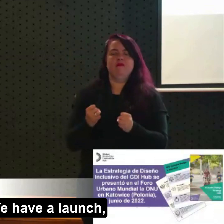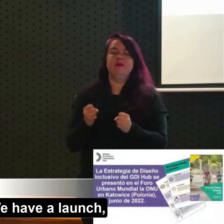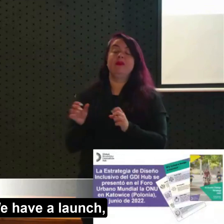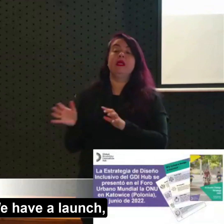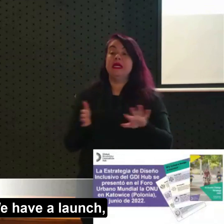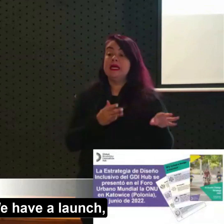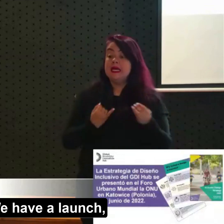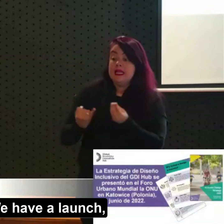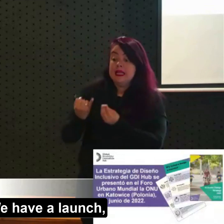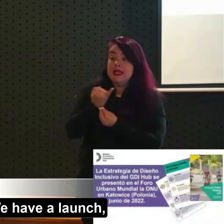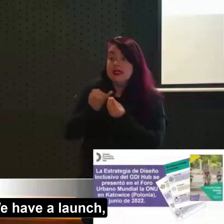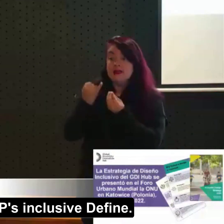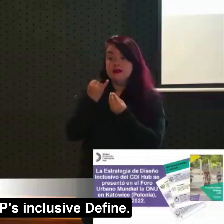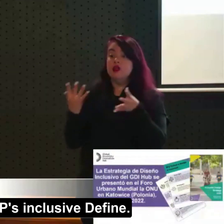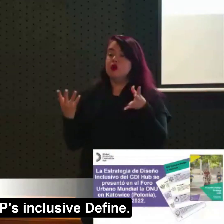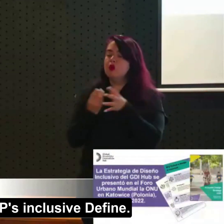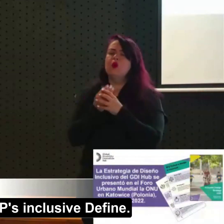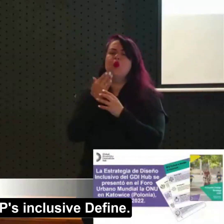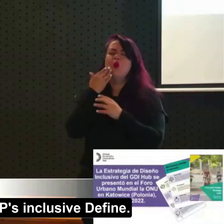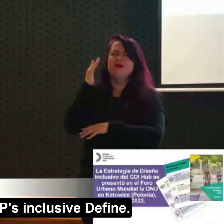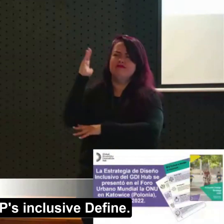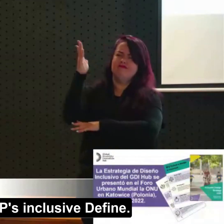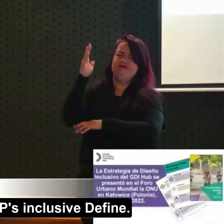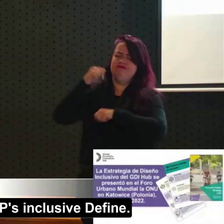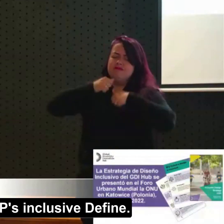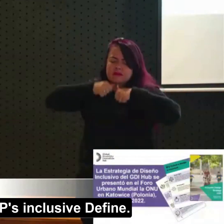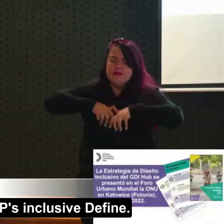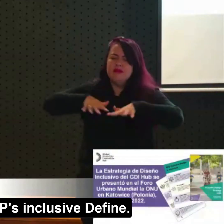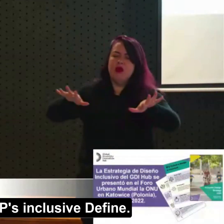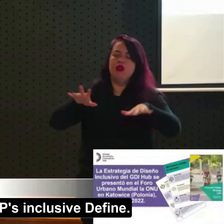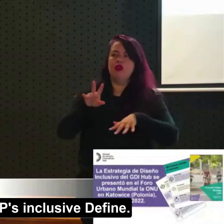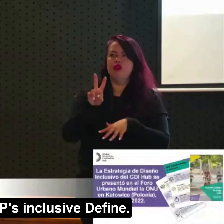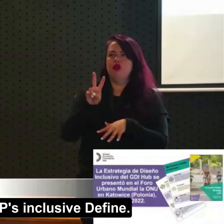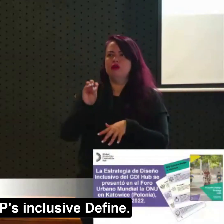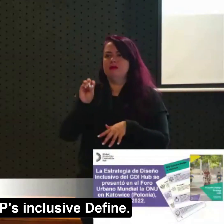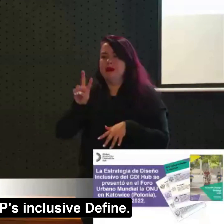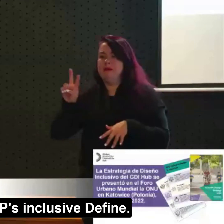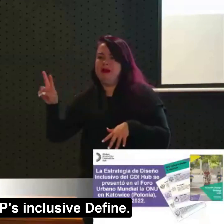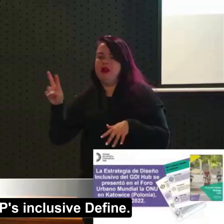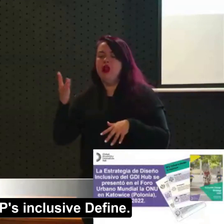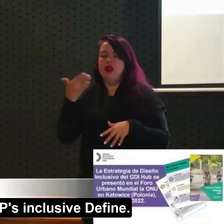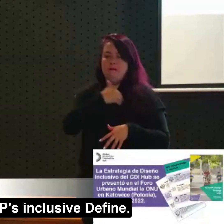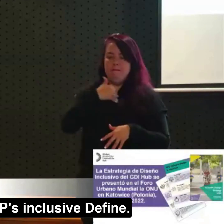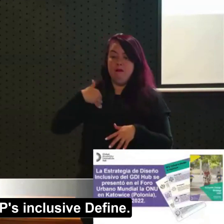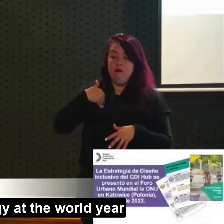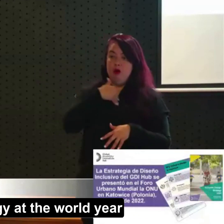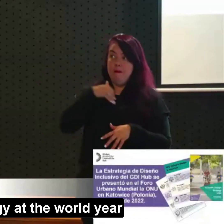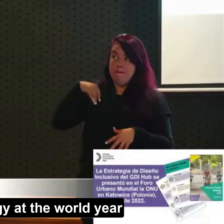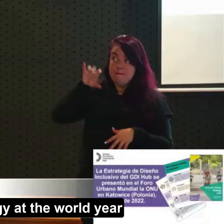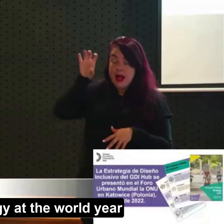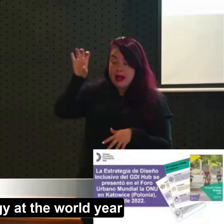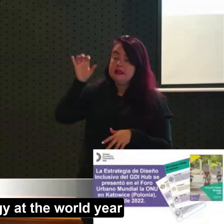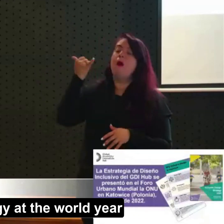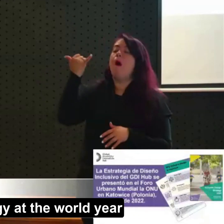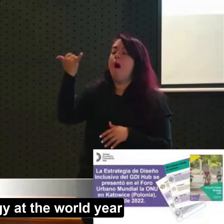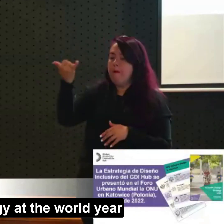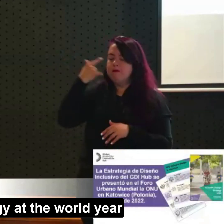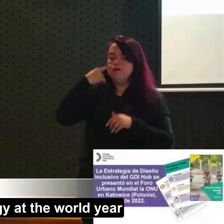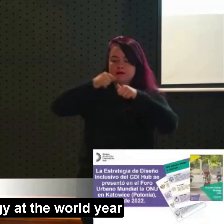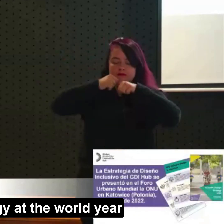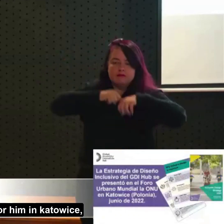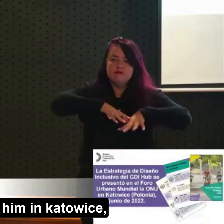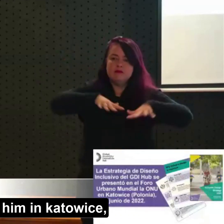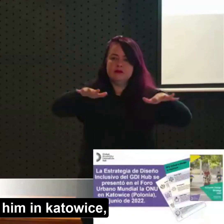We have launched our GDI Hub's inclusive design strategy at